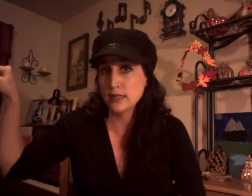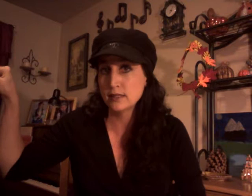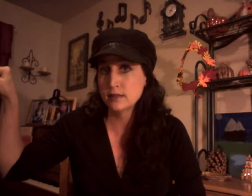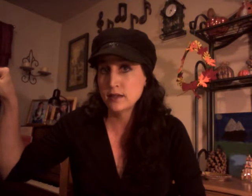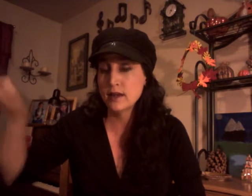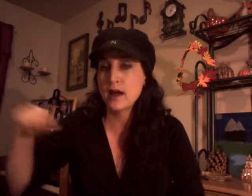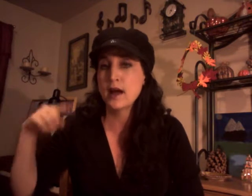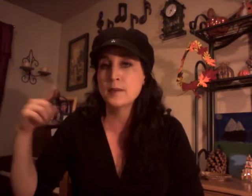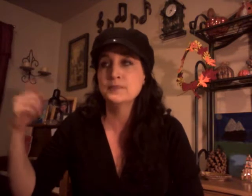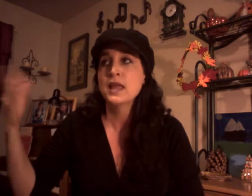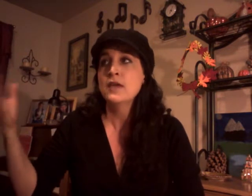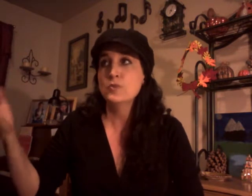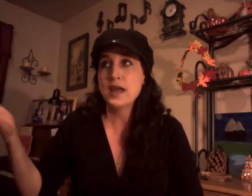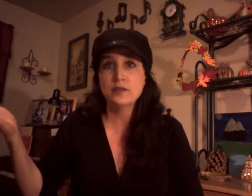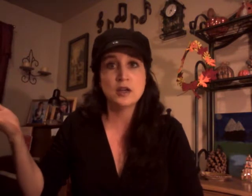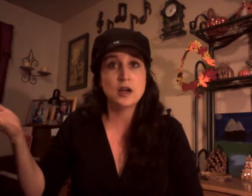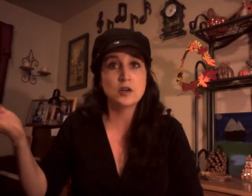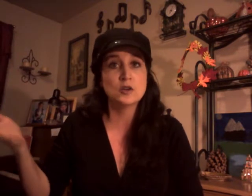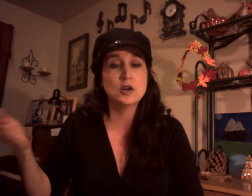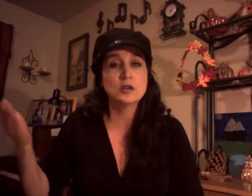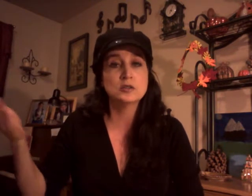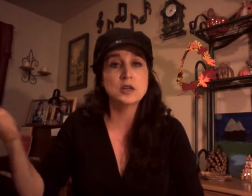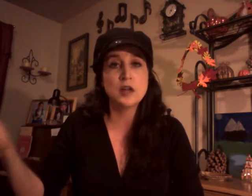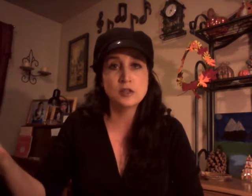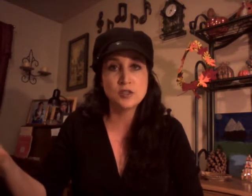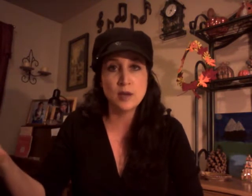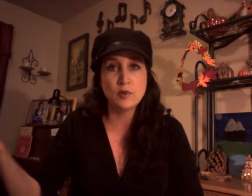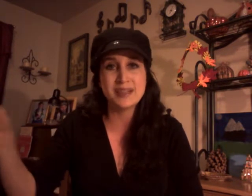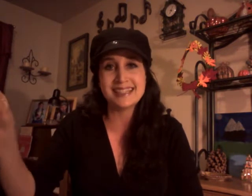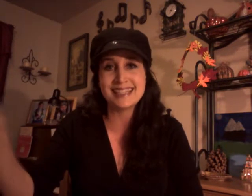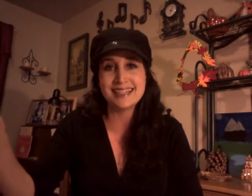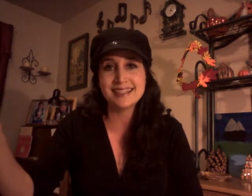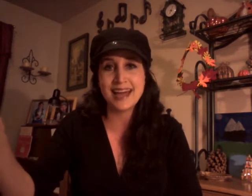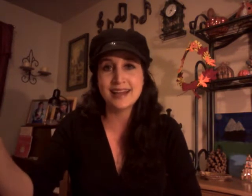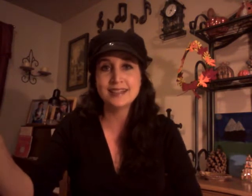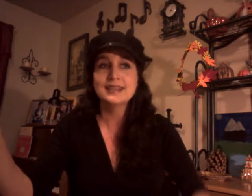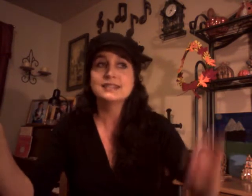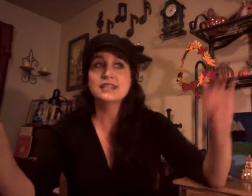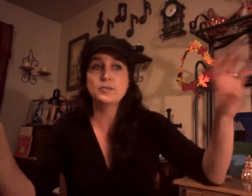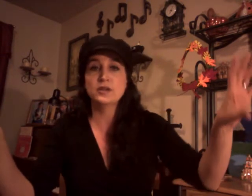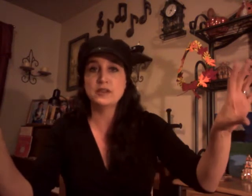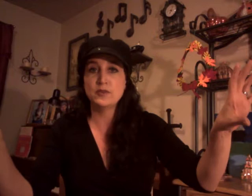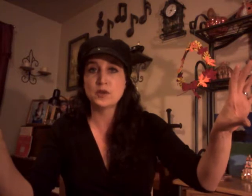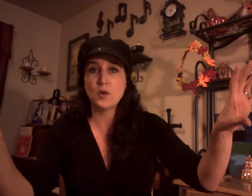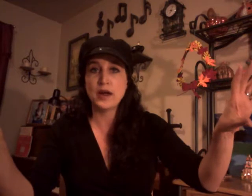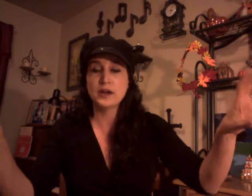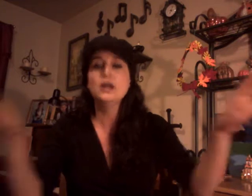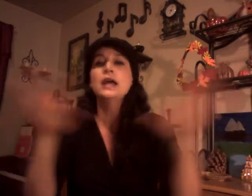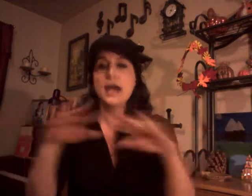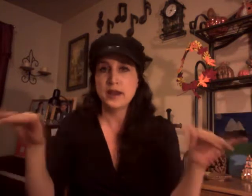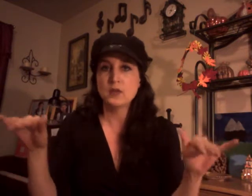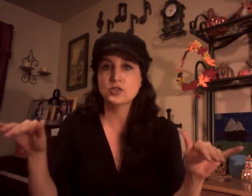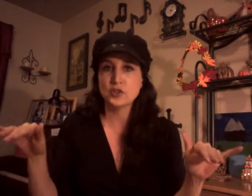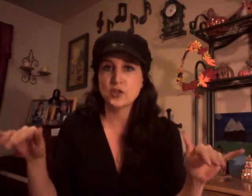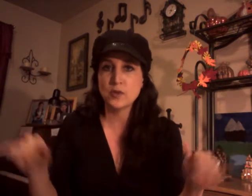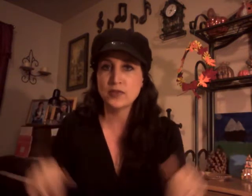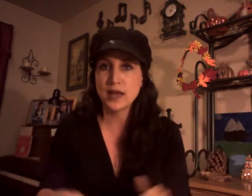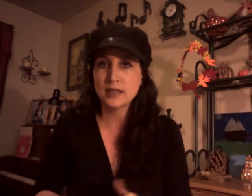chorus. And we have an ensemble that sings that separately from the choir, and I will show you what that is.